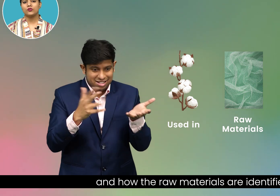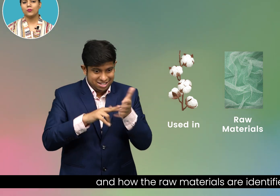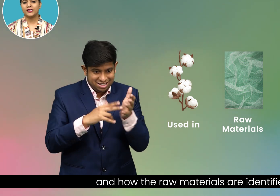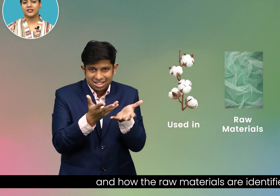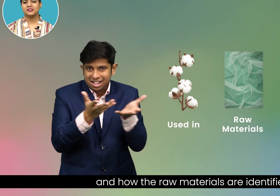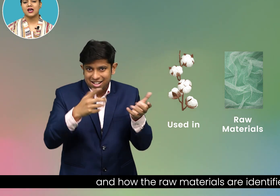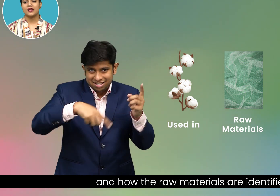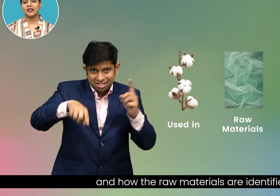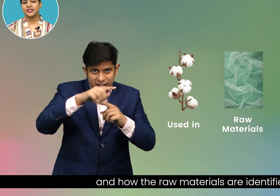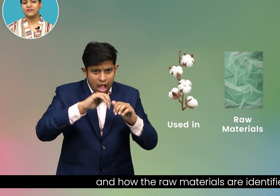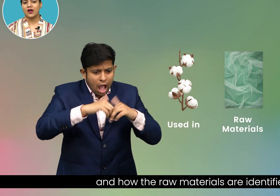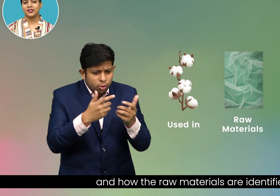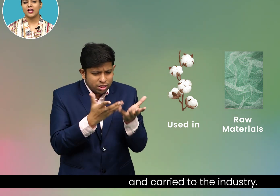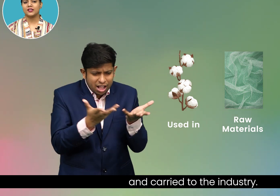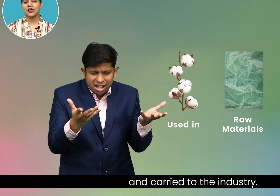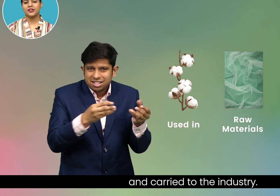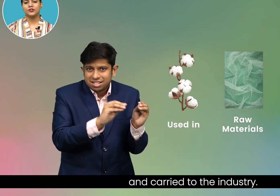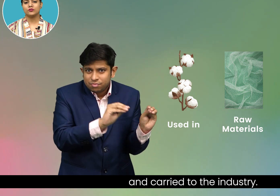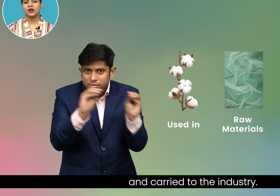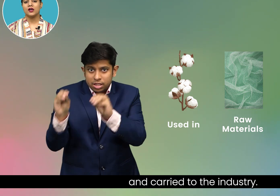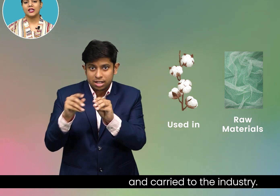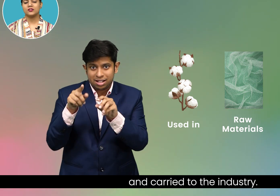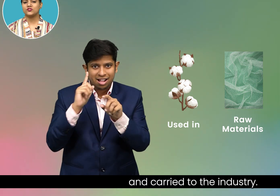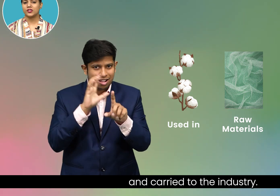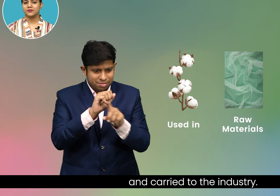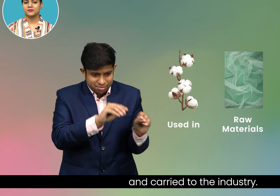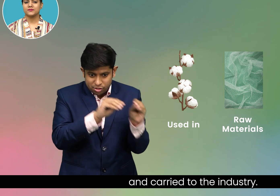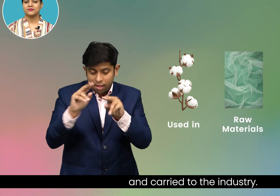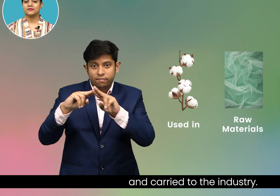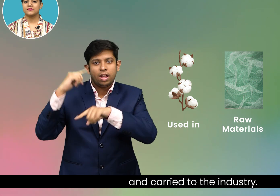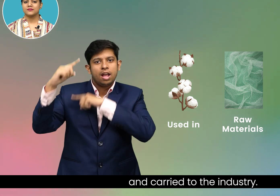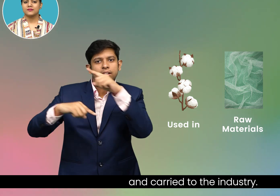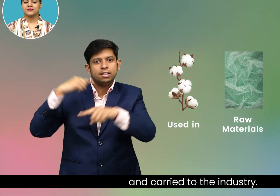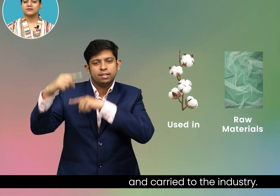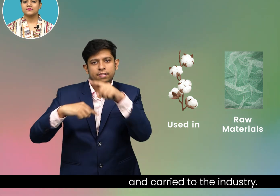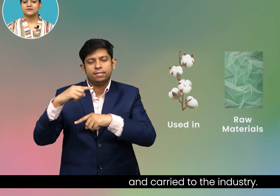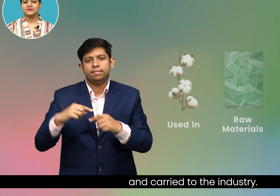how the raw materials are identified and carried to the industry,